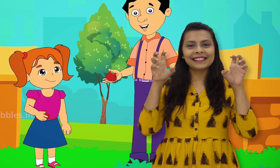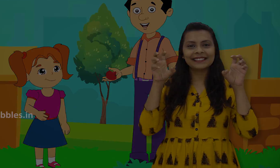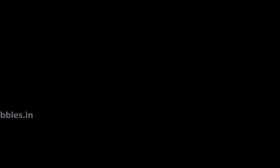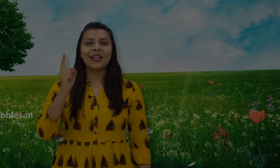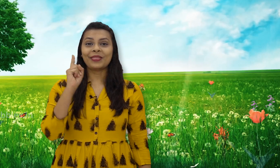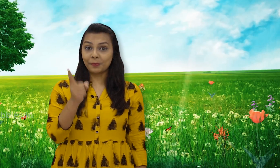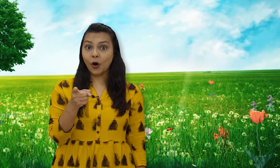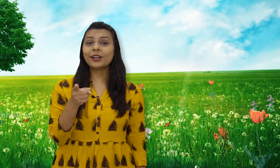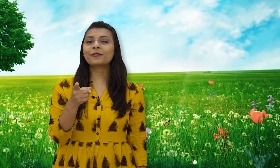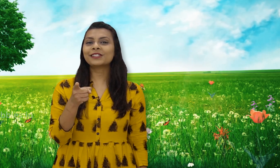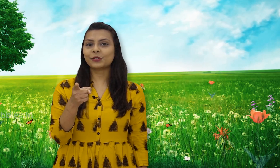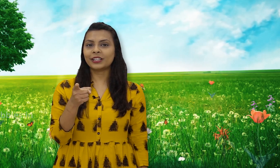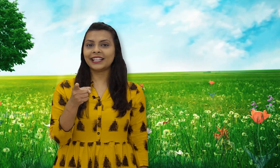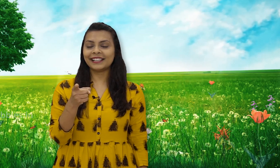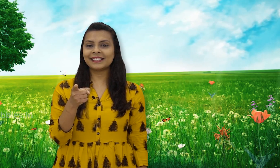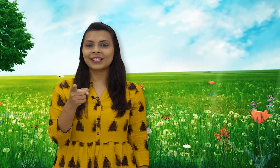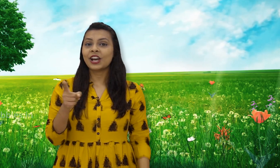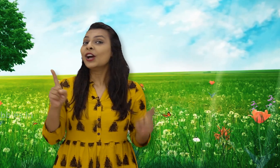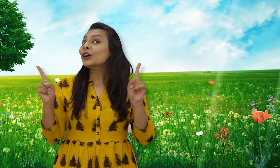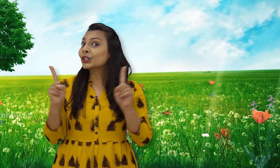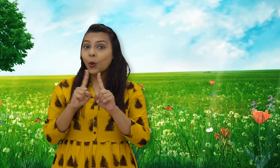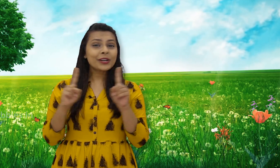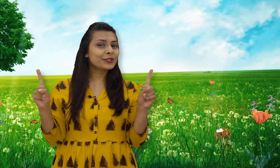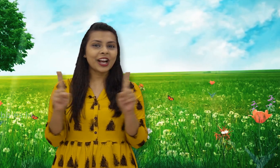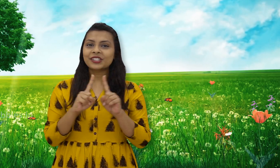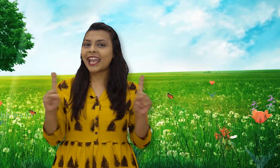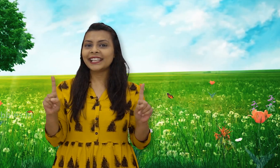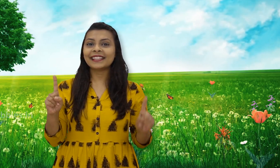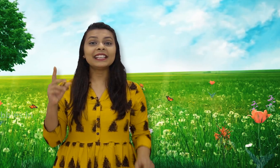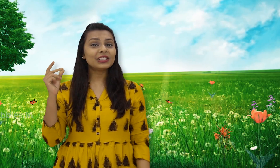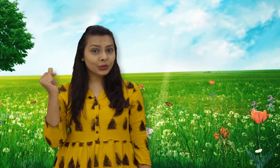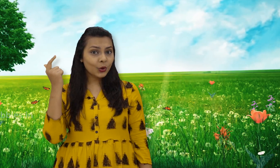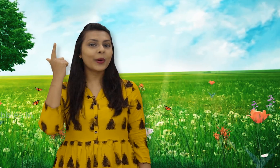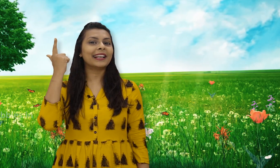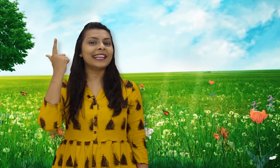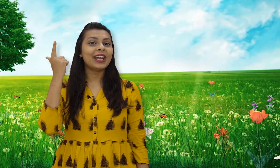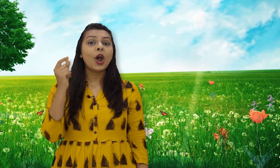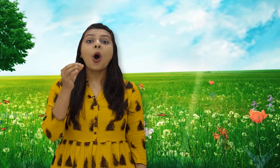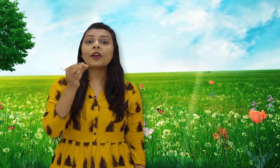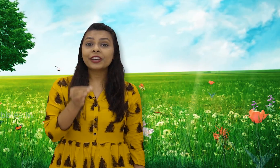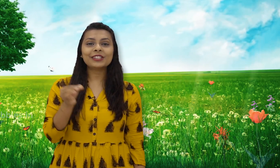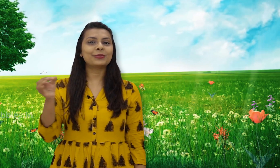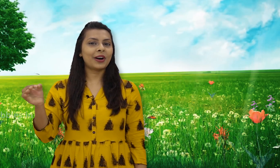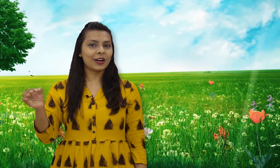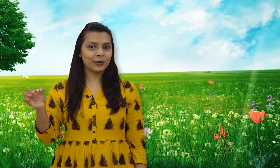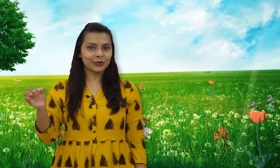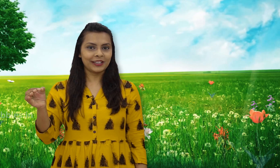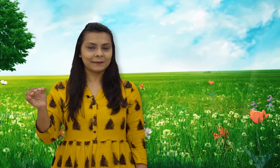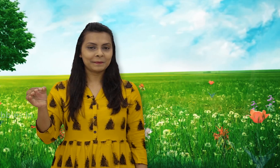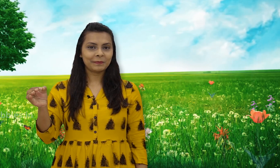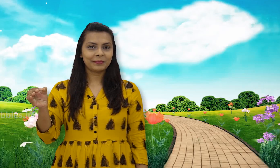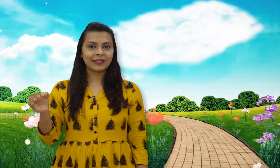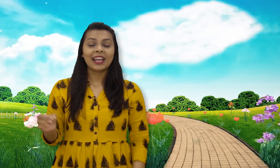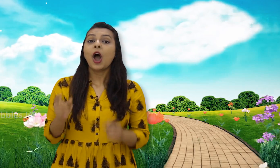apples. The moral of the story is, don't judge anything too quickly or reach to a